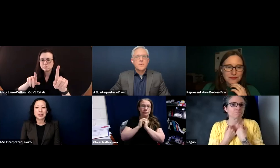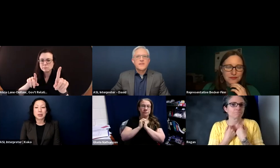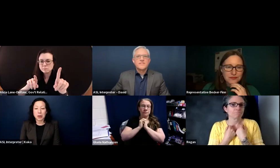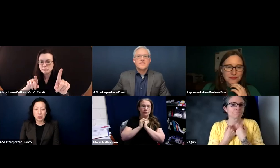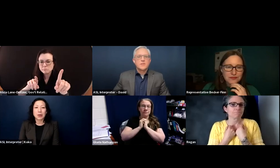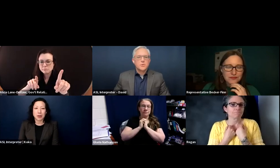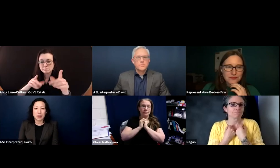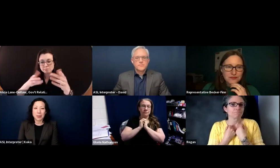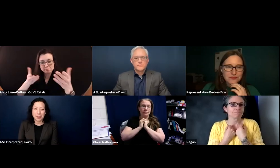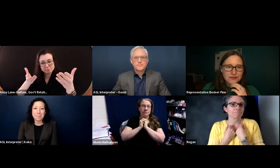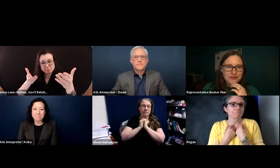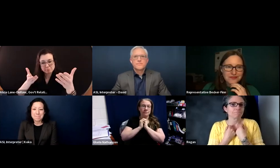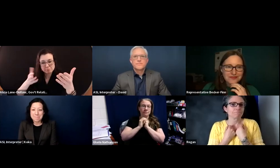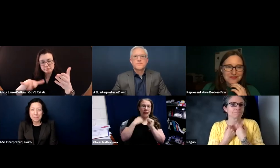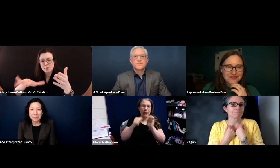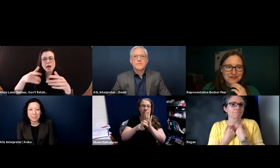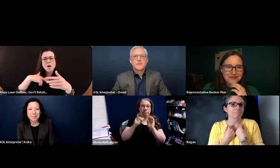Regan, nobody can see you.